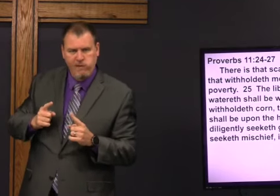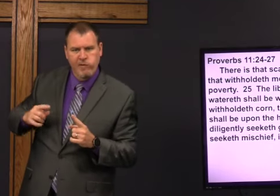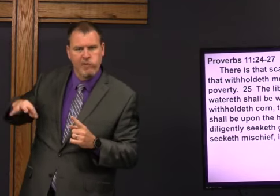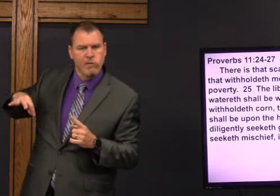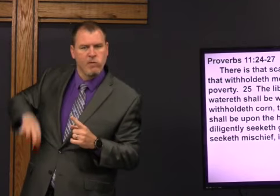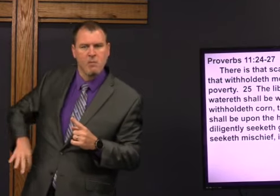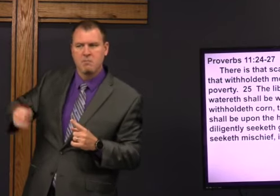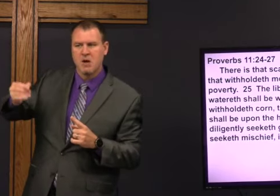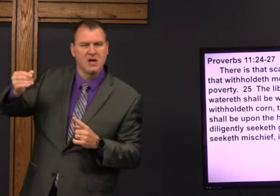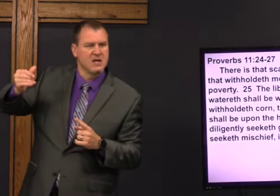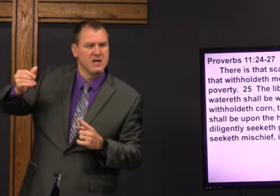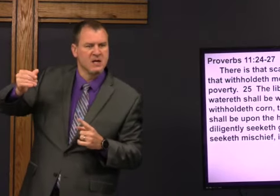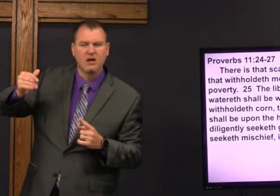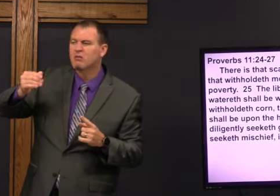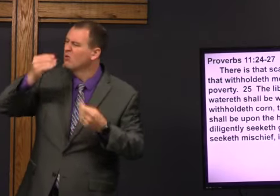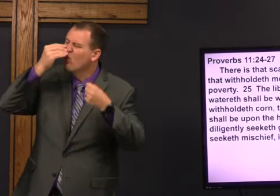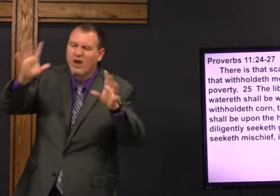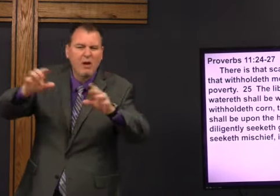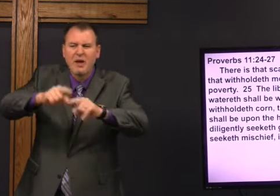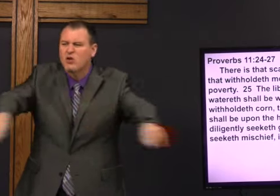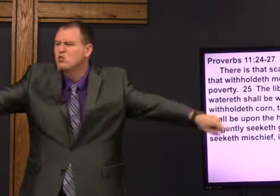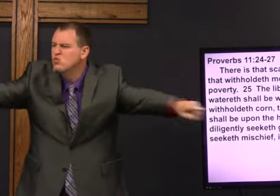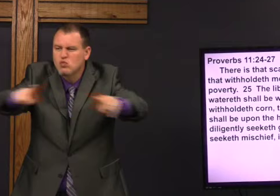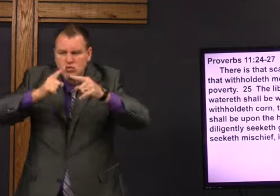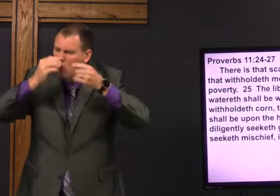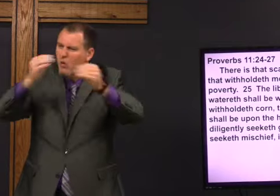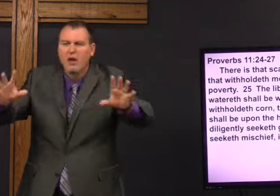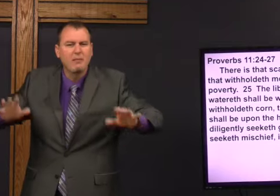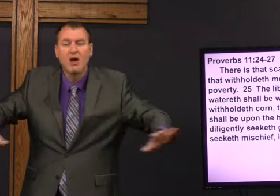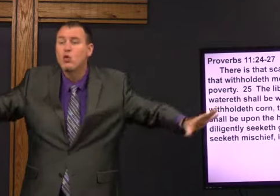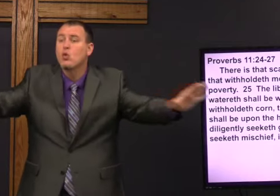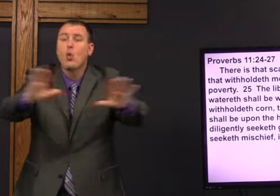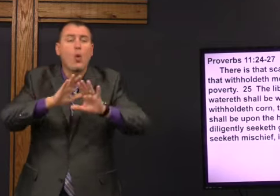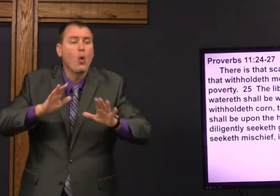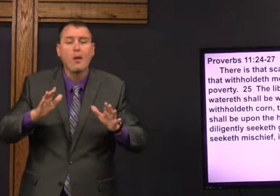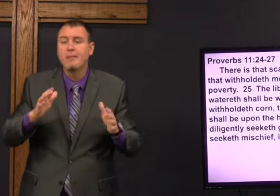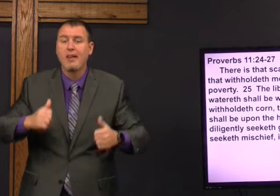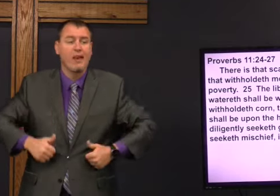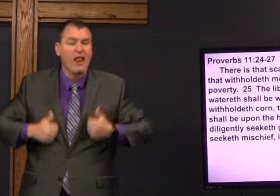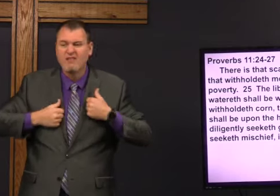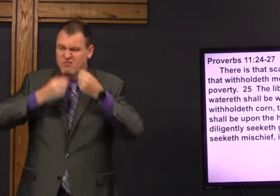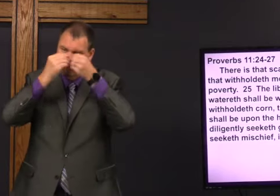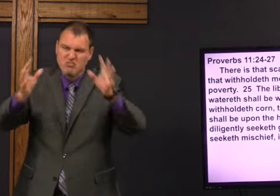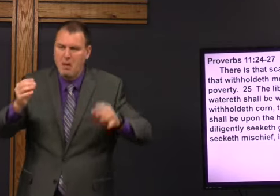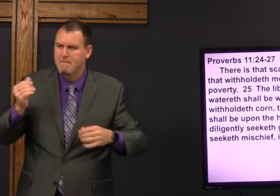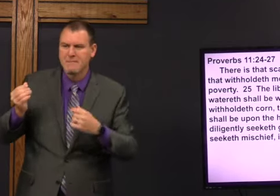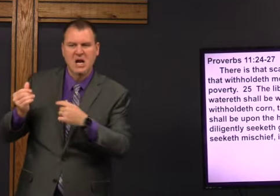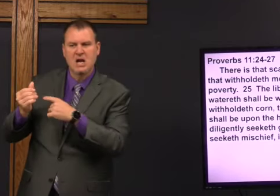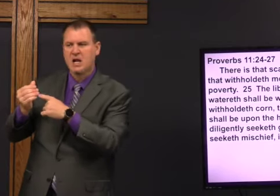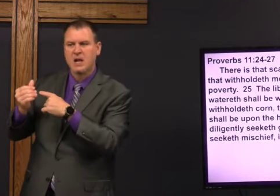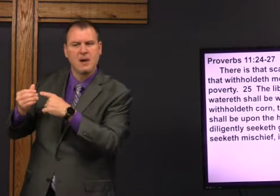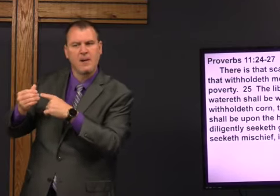The goal is to get money, and he doesn't care about the people who live around